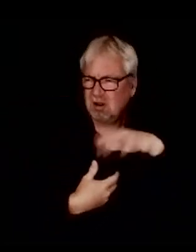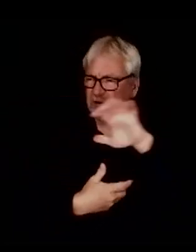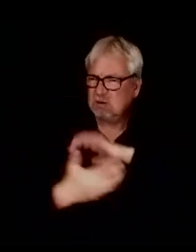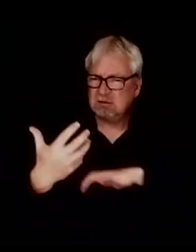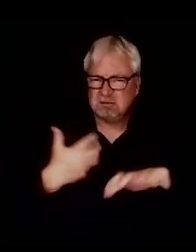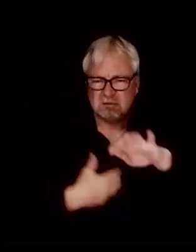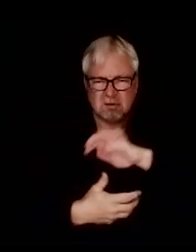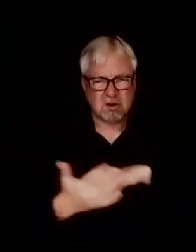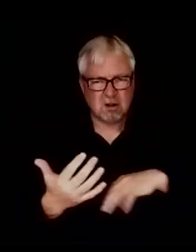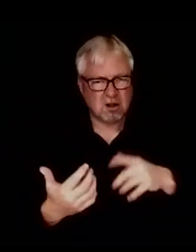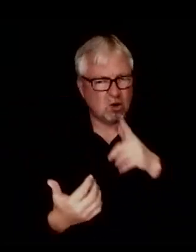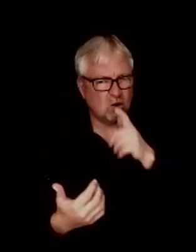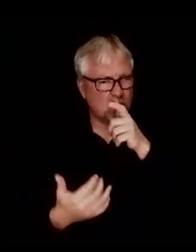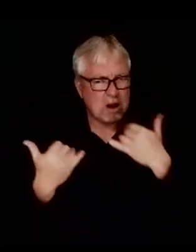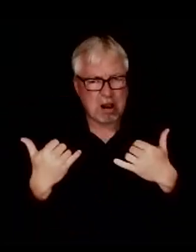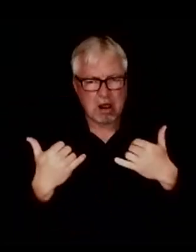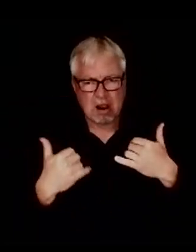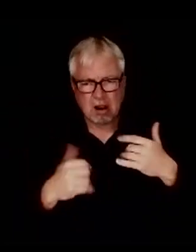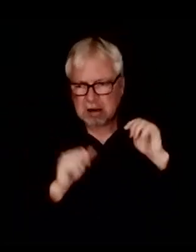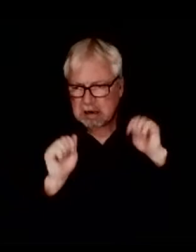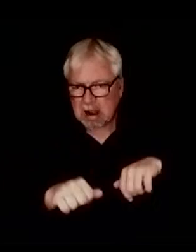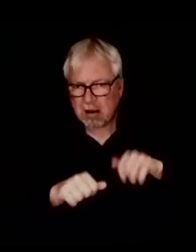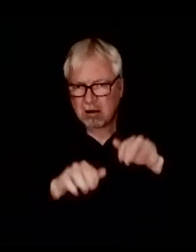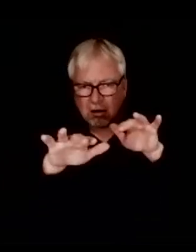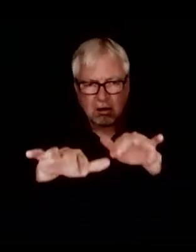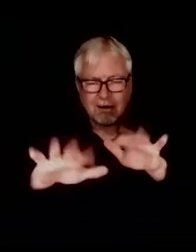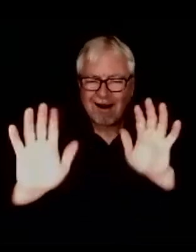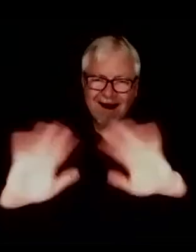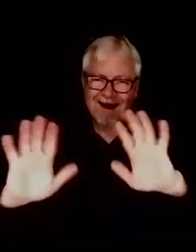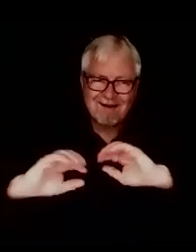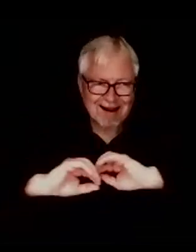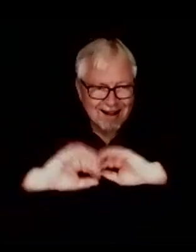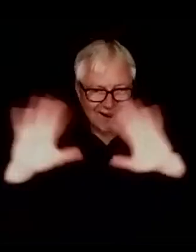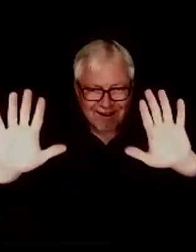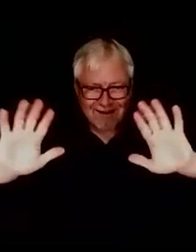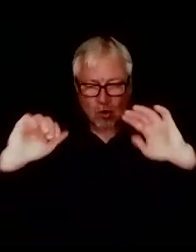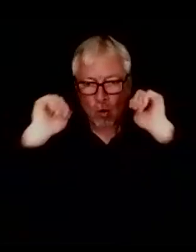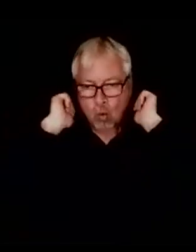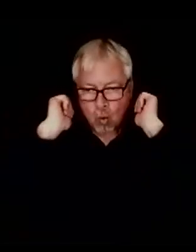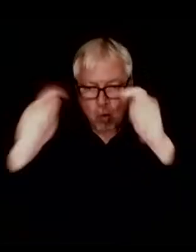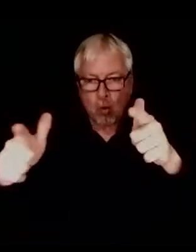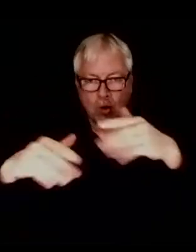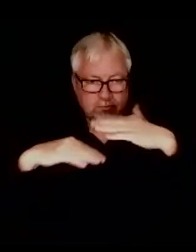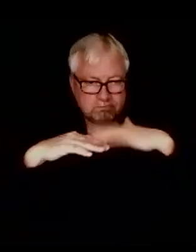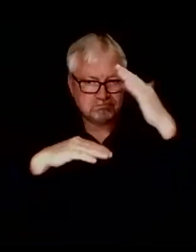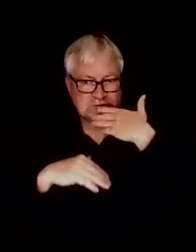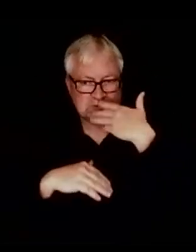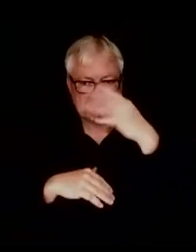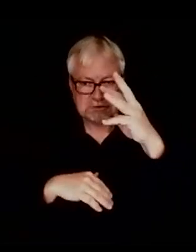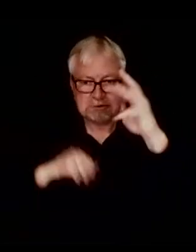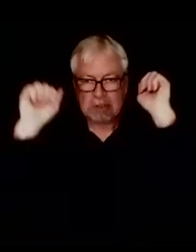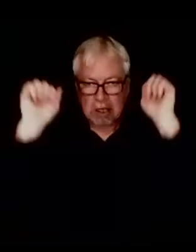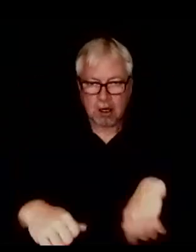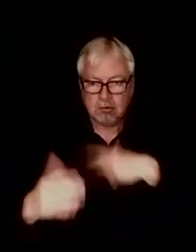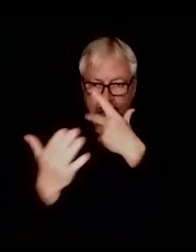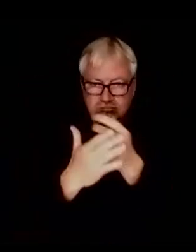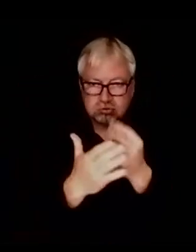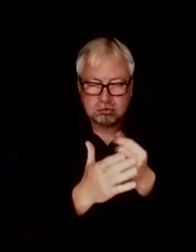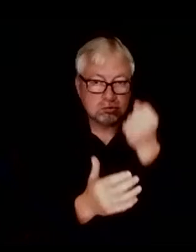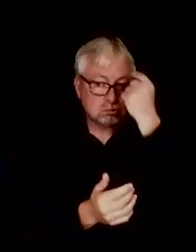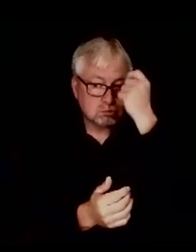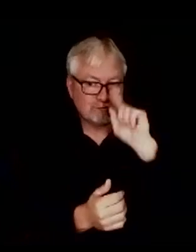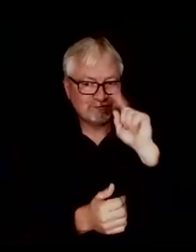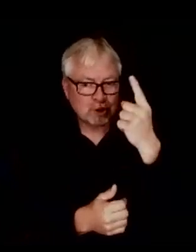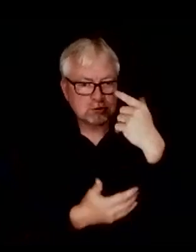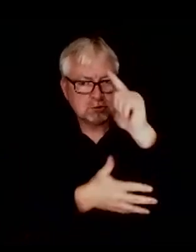is eligible to be vaccinated at this point, even though we may be targeting vaccine in some areas. So just want to make sure that that's very clear